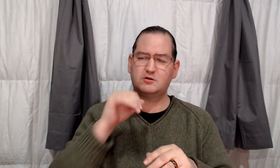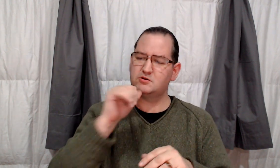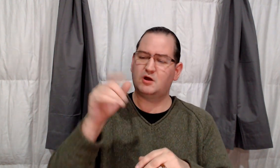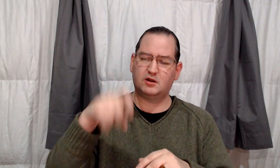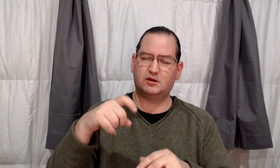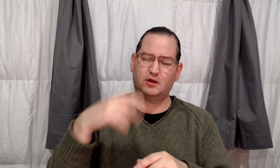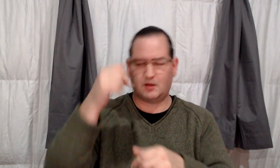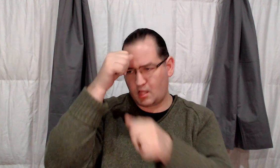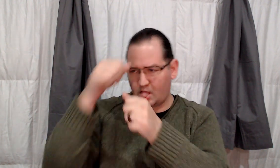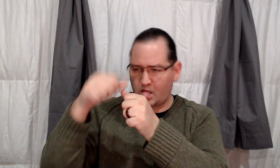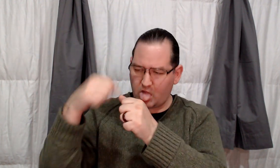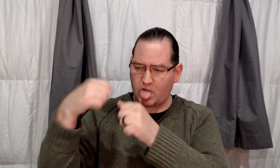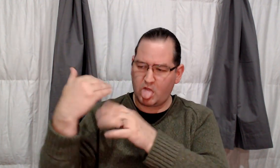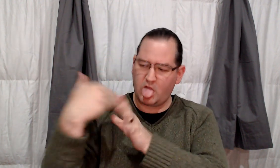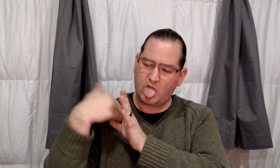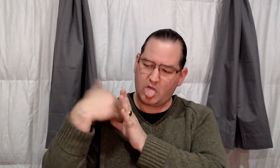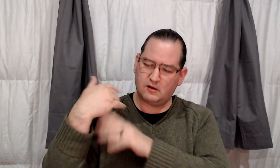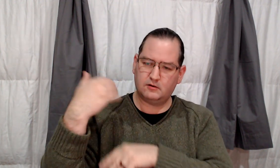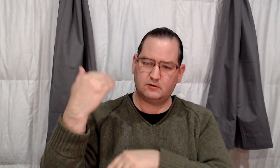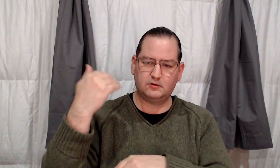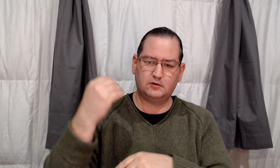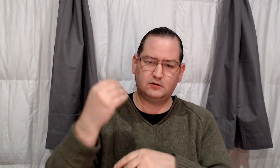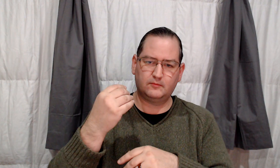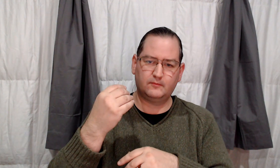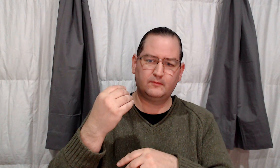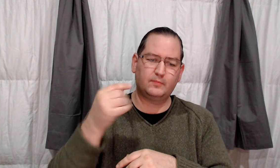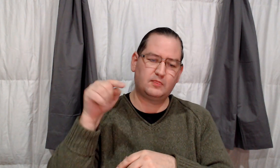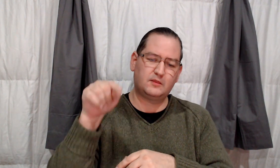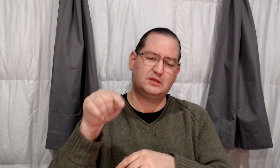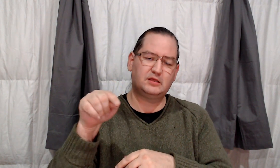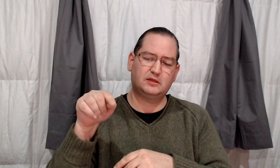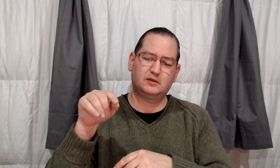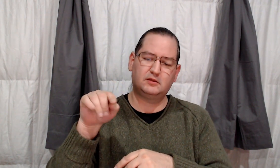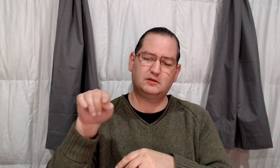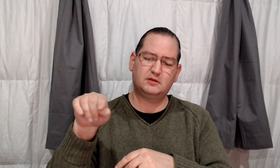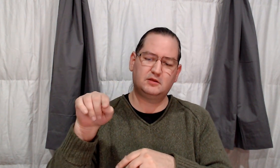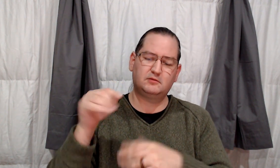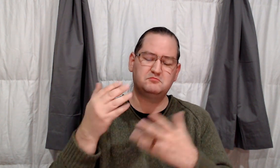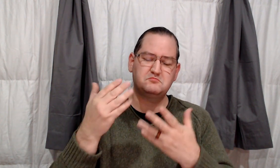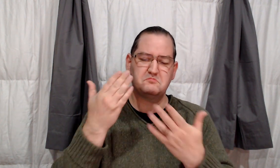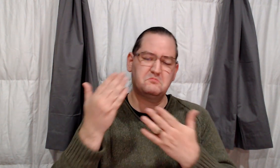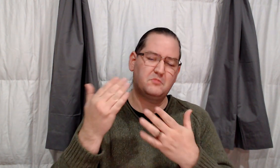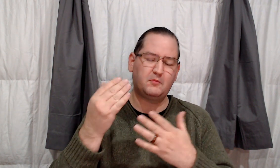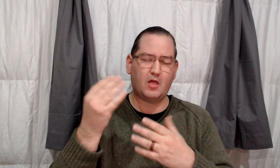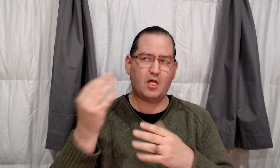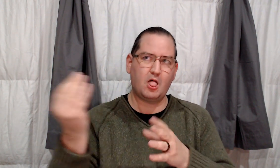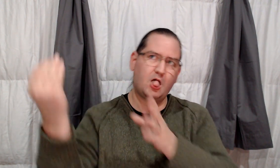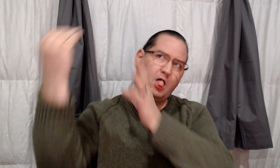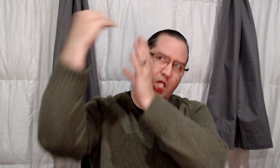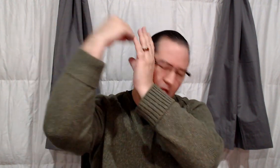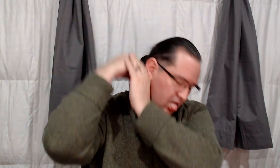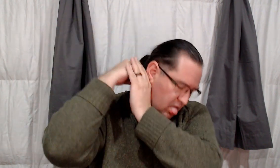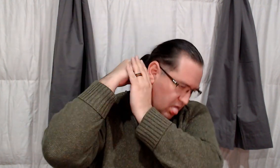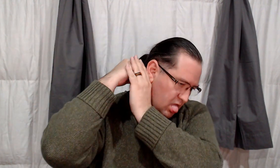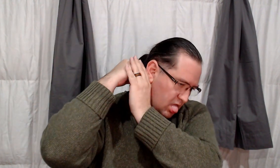he might say to you in a way that reaches into your unconscious mind and create an irresistible